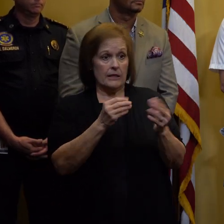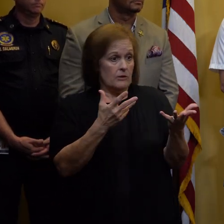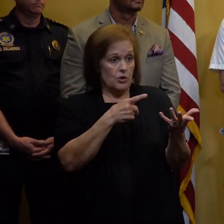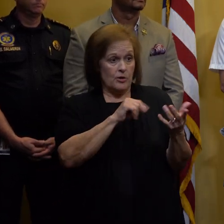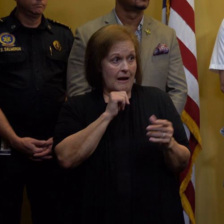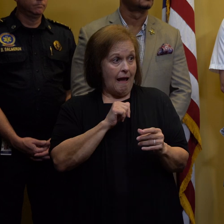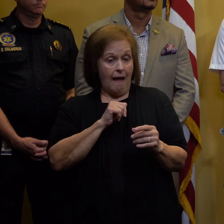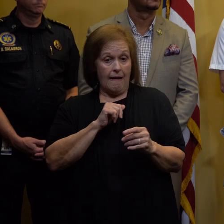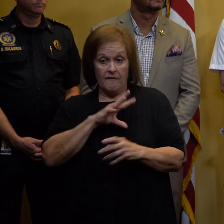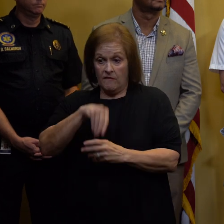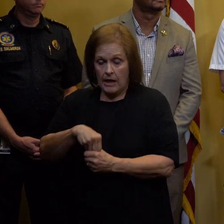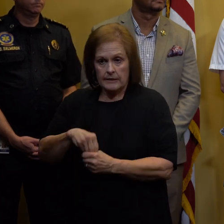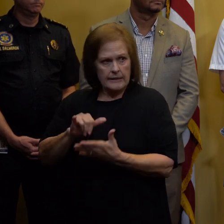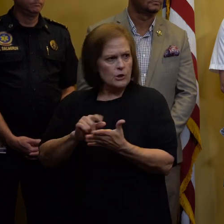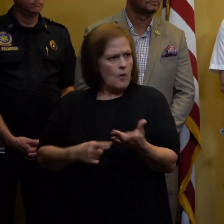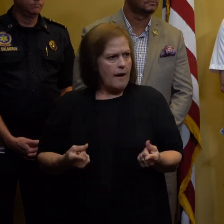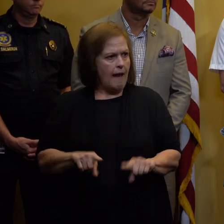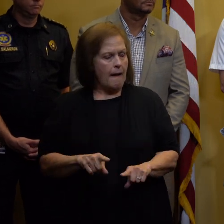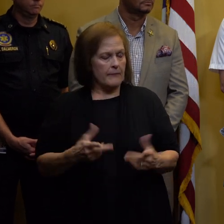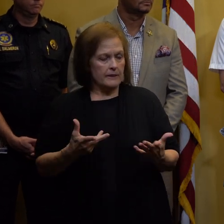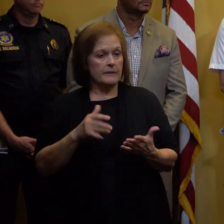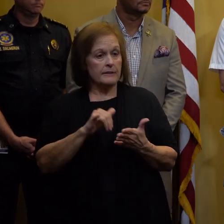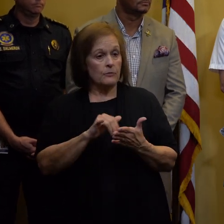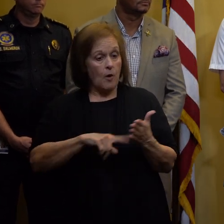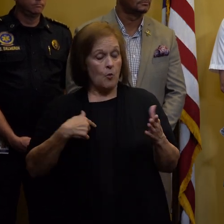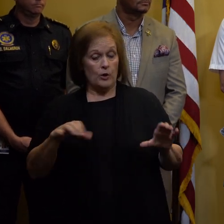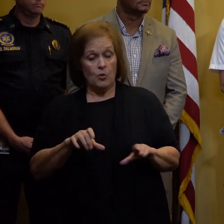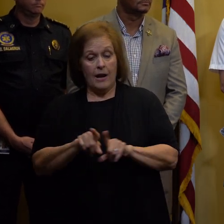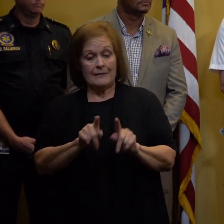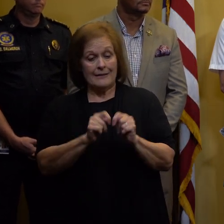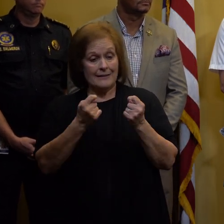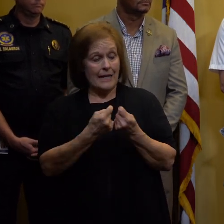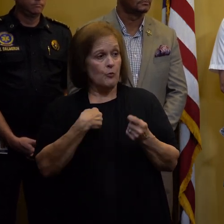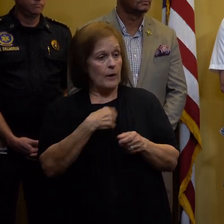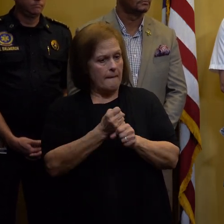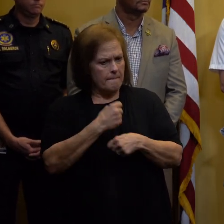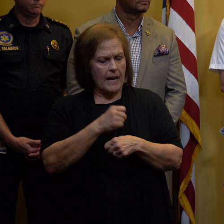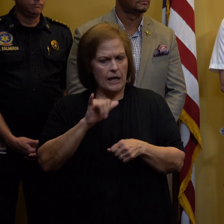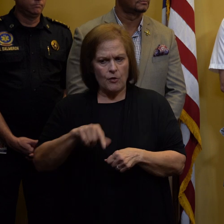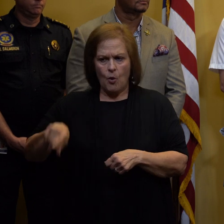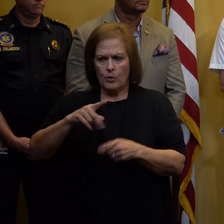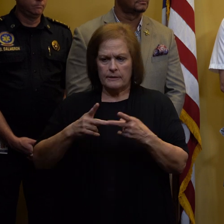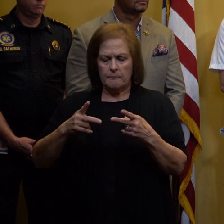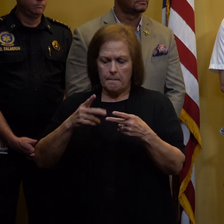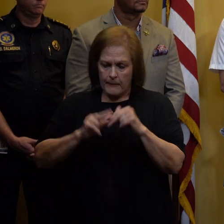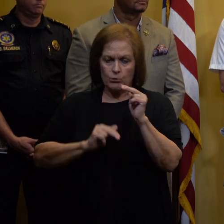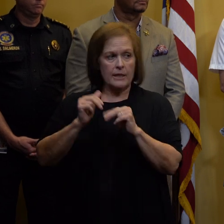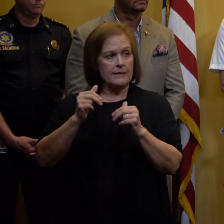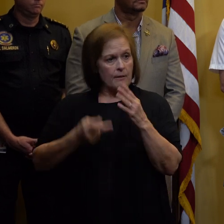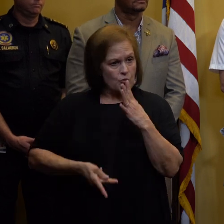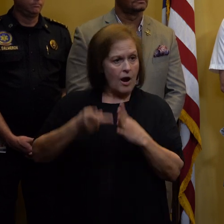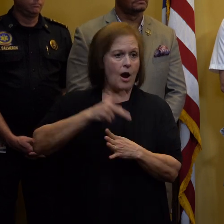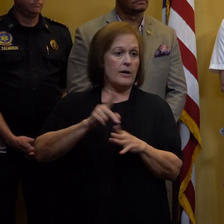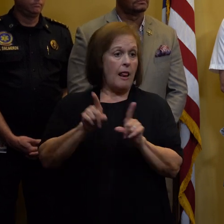you end up here. And what we're doing as a team and as an administration is making our facilities a priority, as we have since